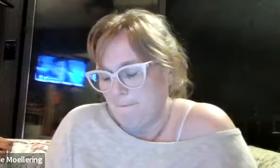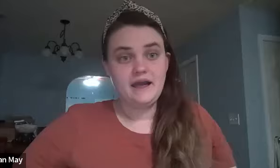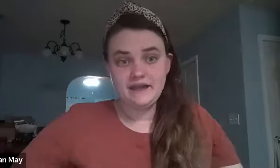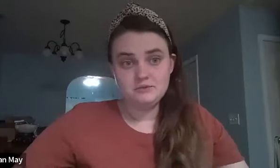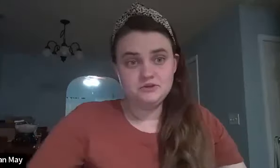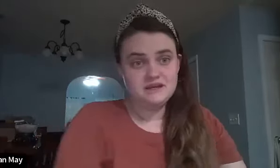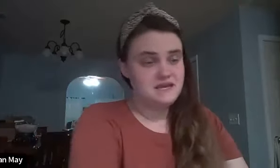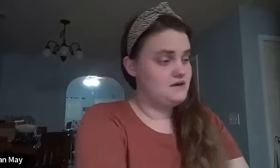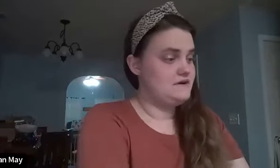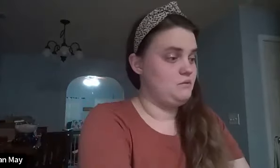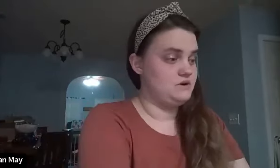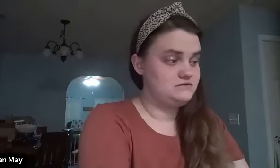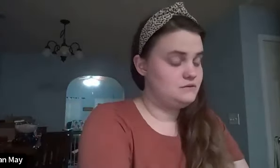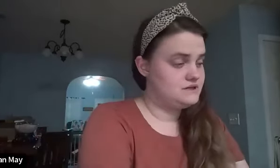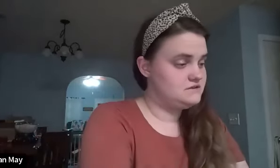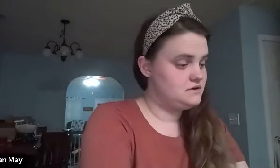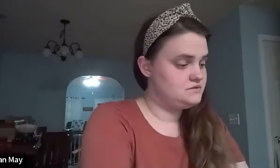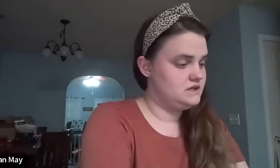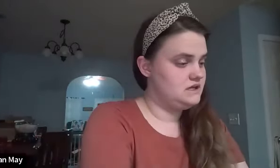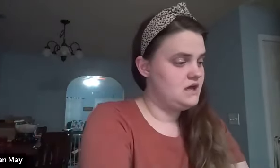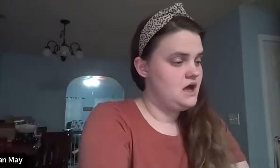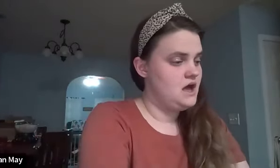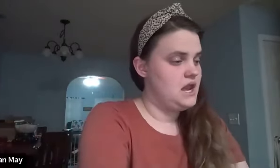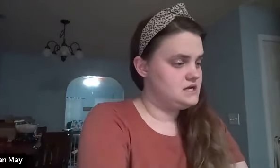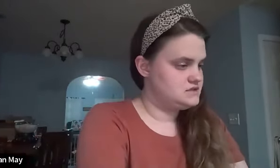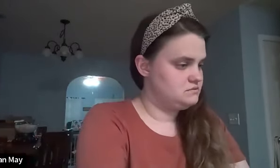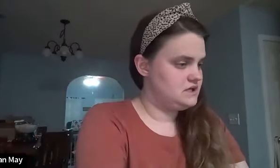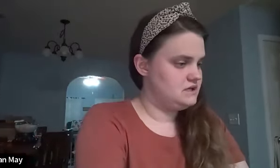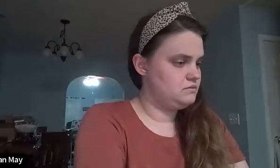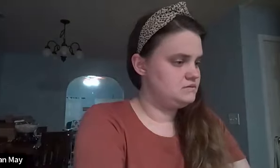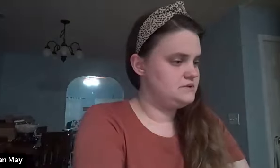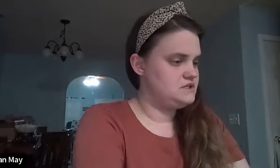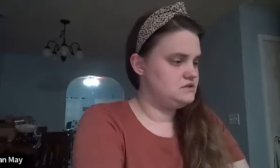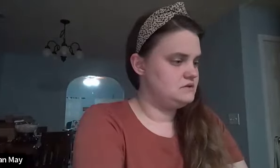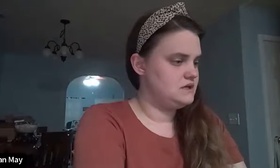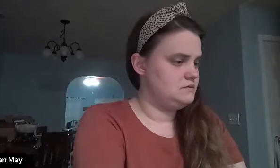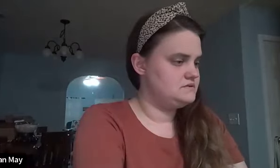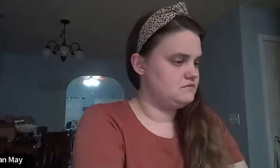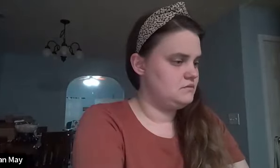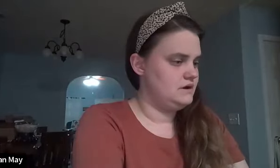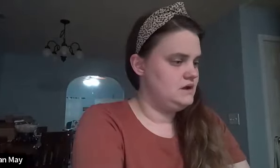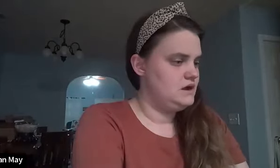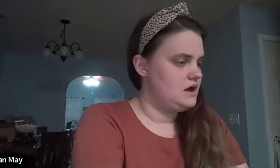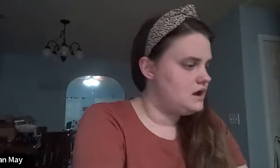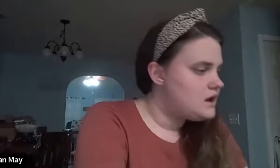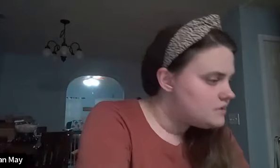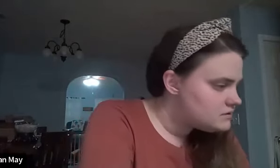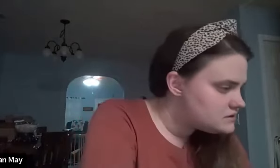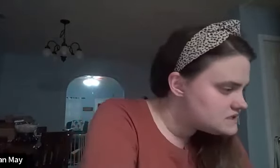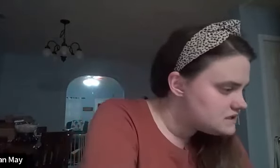I hope you guys have a wonderful rest of y'all's week. Next week, we will be doing, whoops, wrong one. Let's see. Let